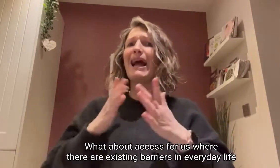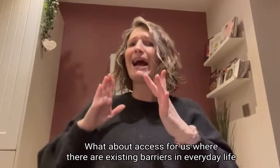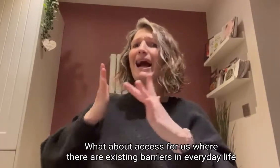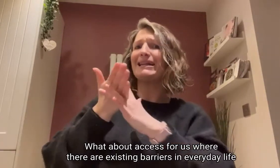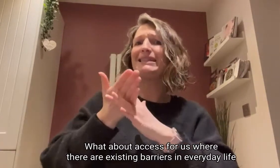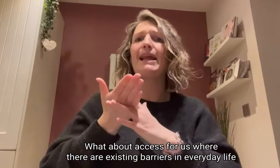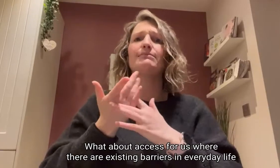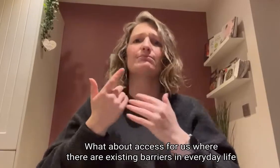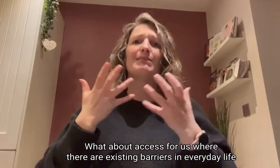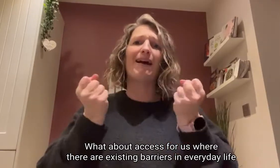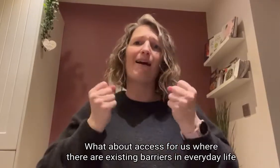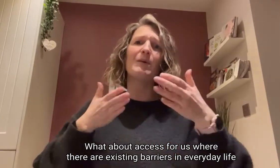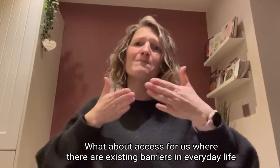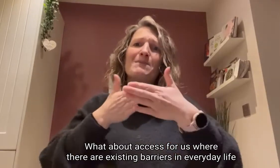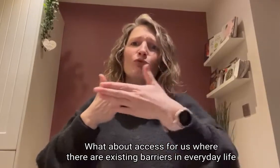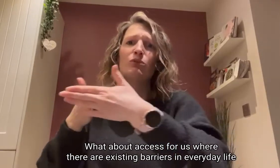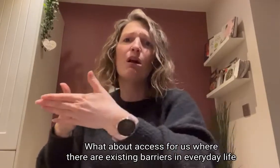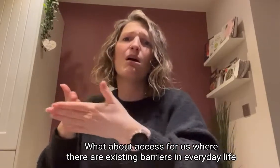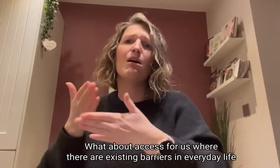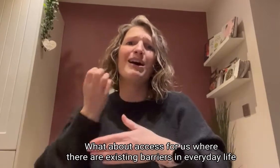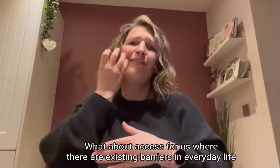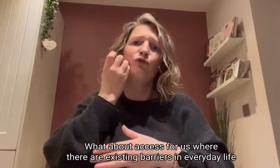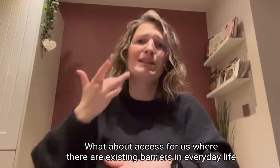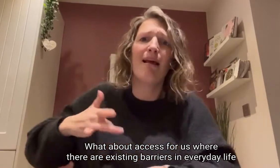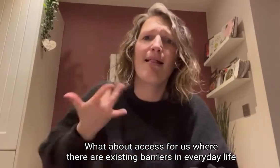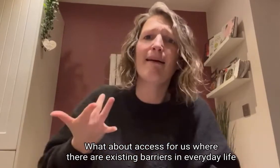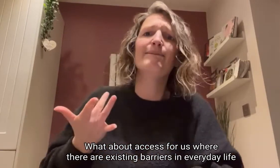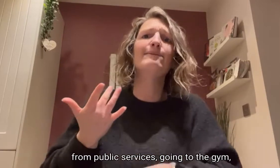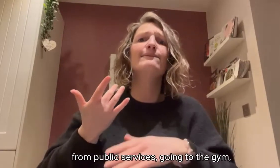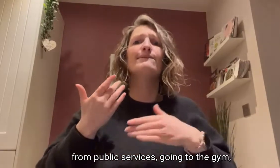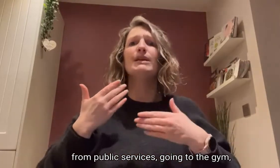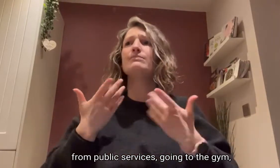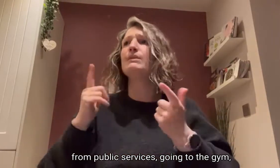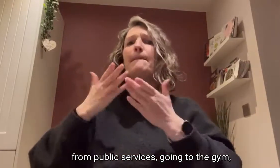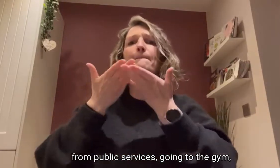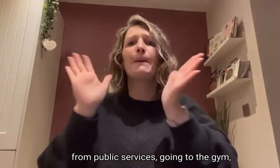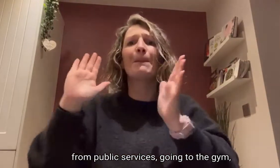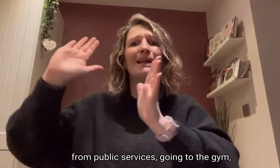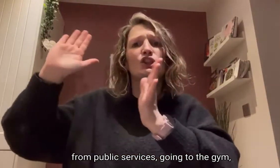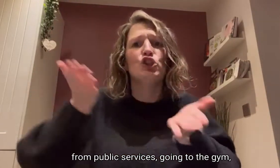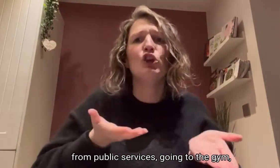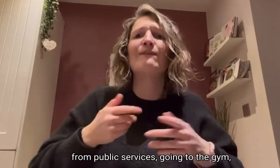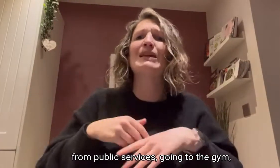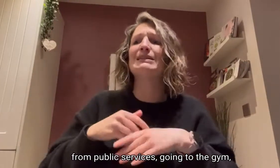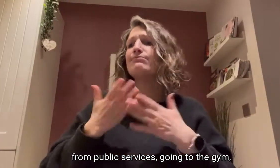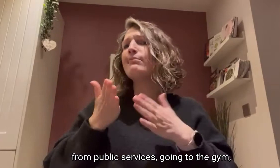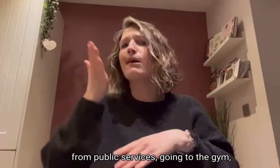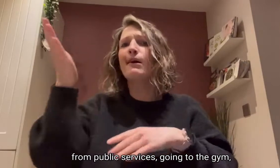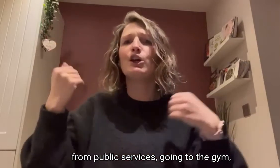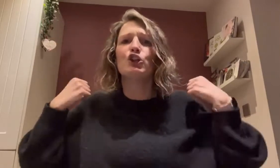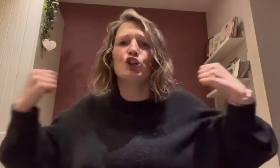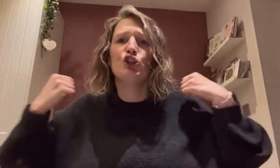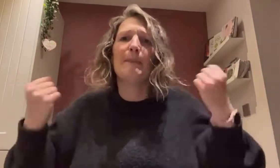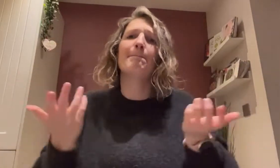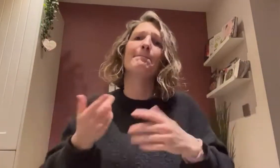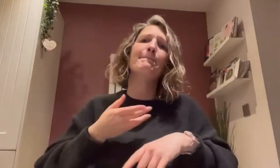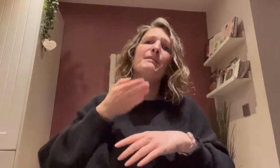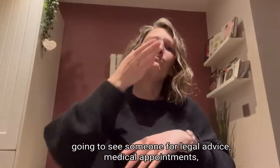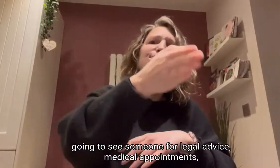for us where there are existing barriers in everyday life from public services? Going to the gym, going to